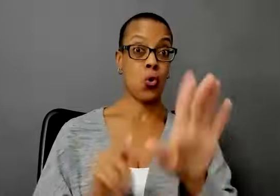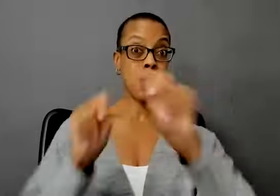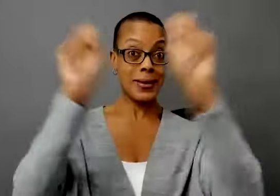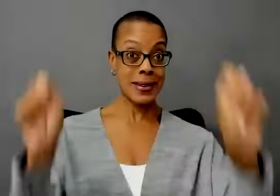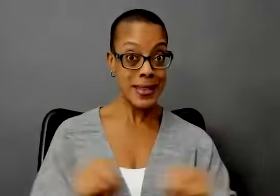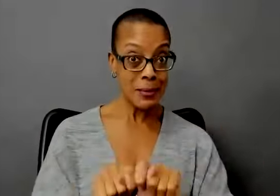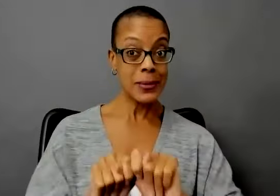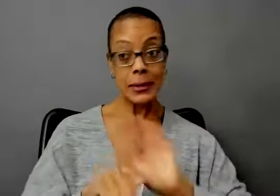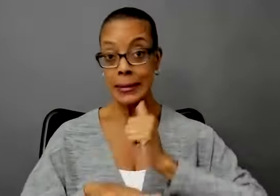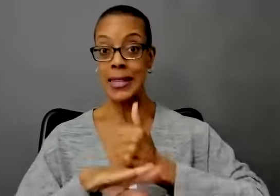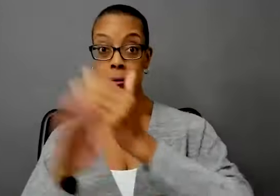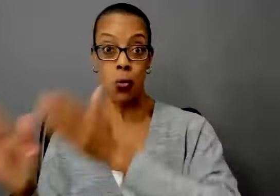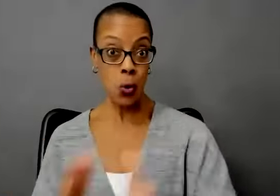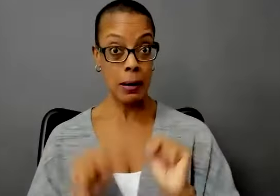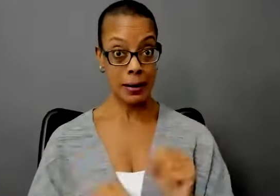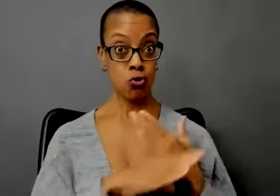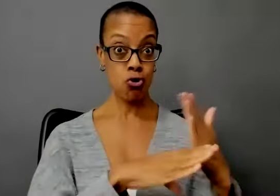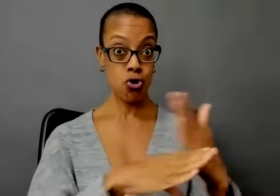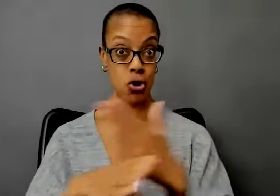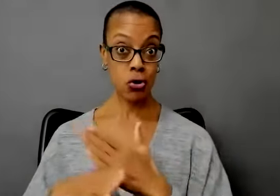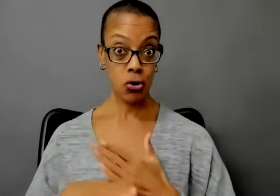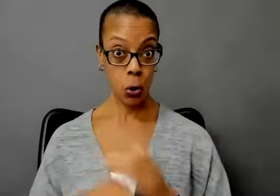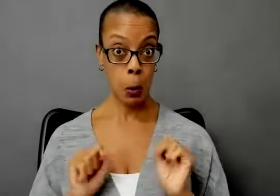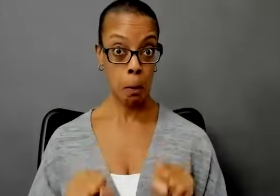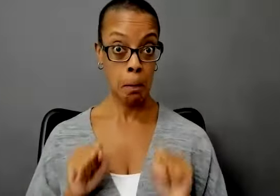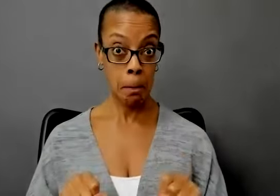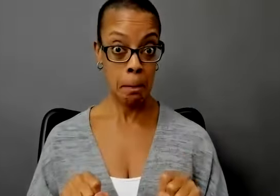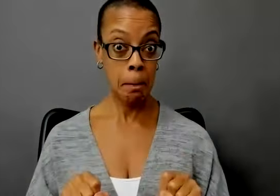organized, and maybe some of the ones that were related to some of the research that you did.